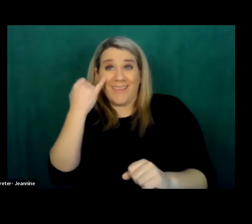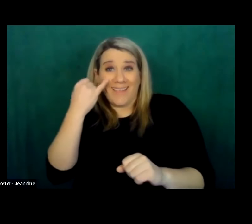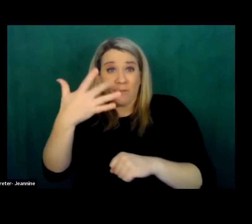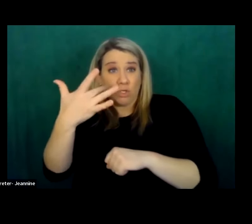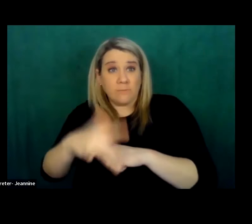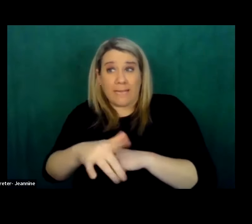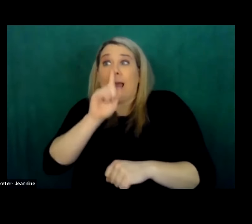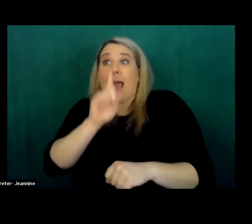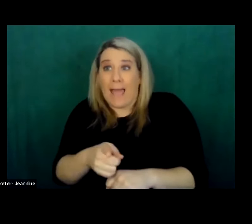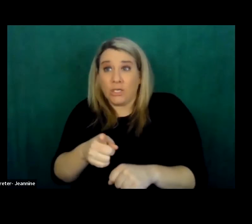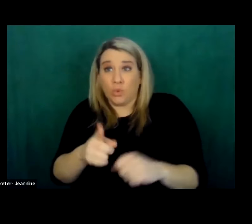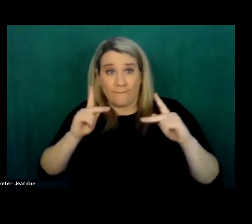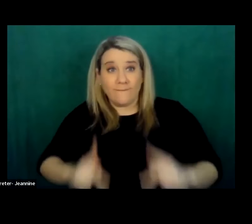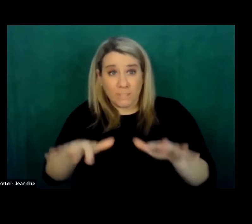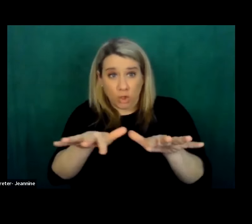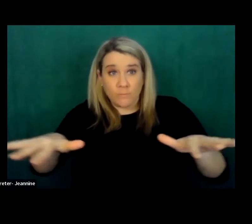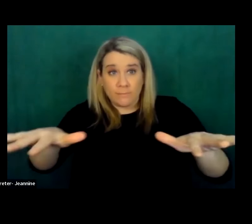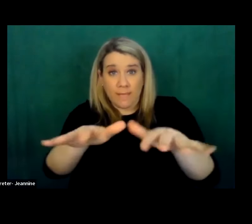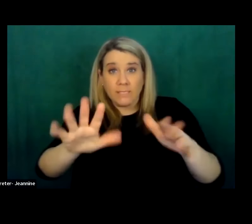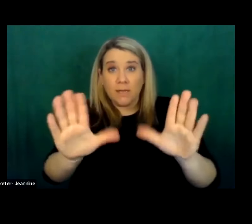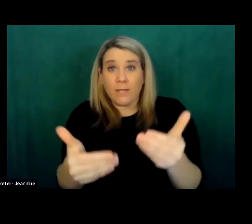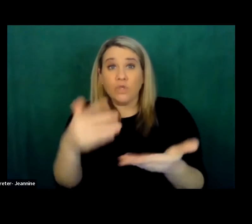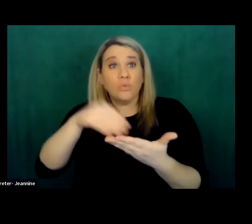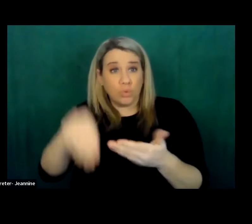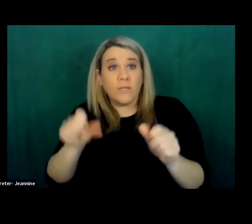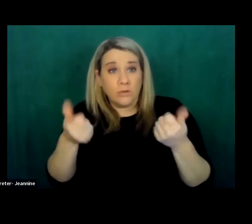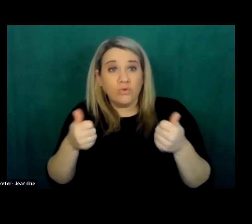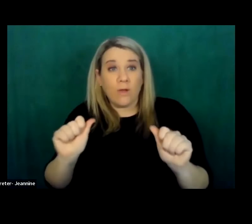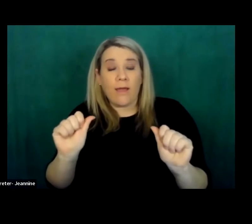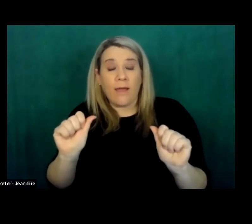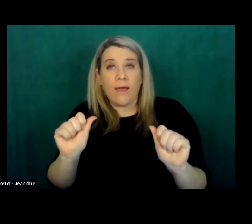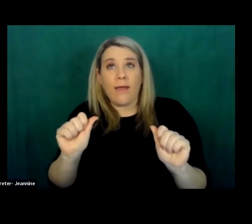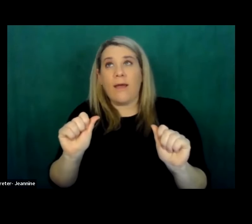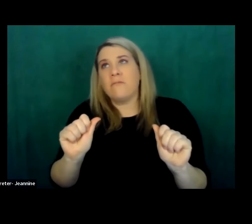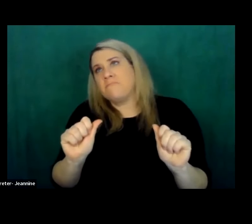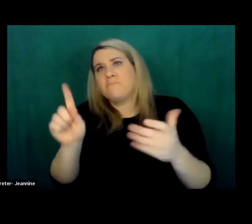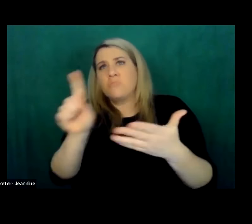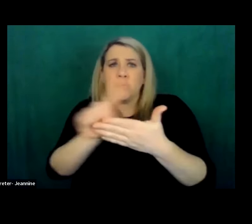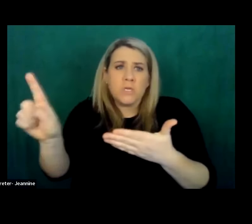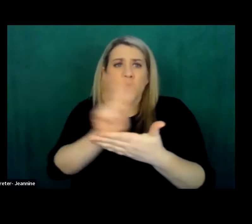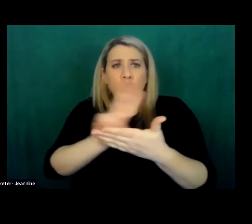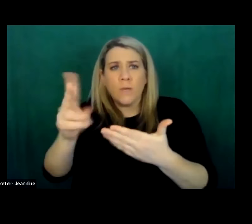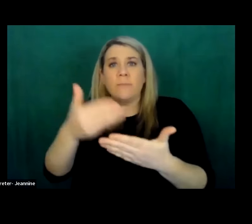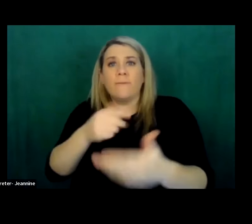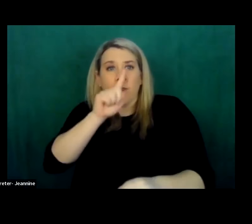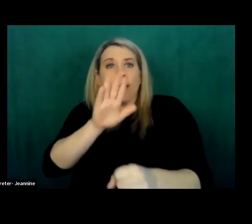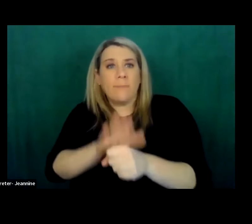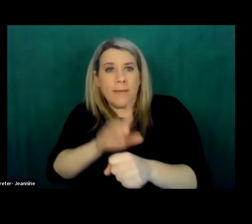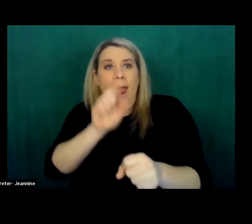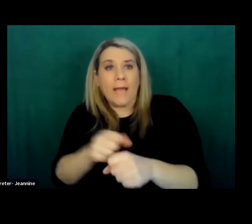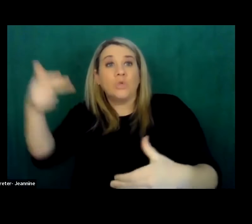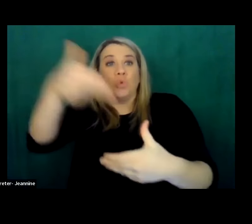physical classroom, students can try out the session for for like a week or two before they commit and enroll in the